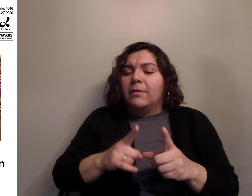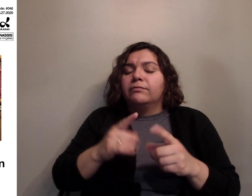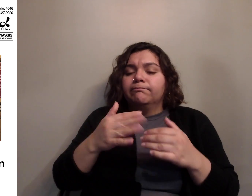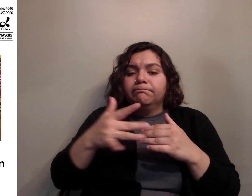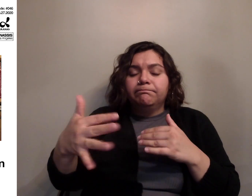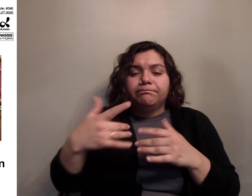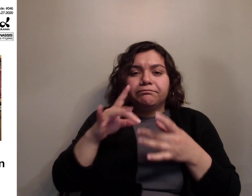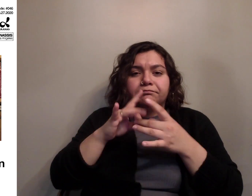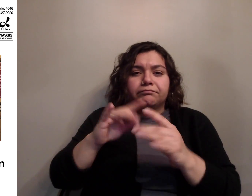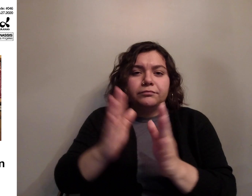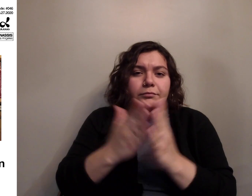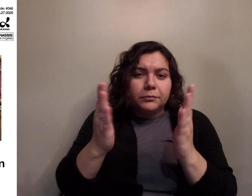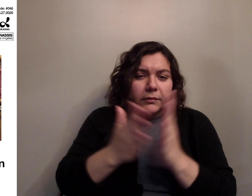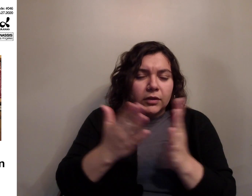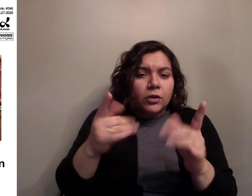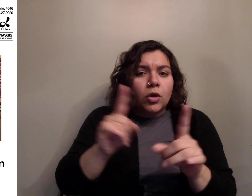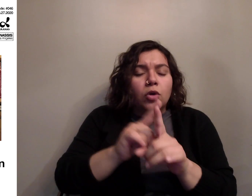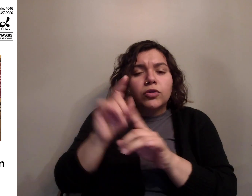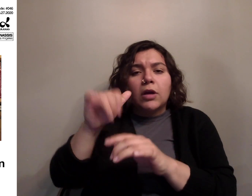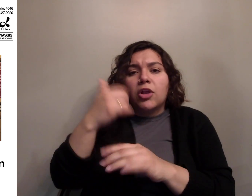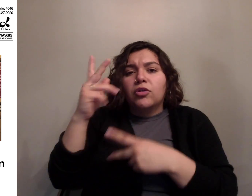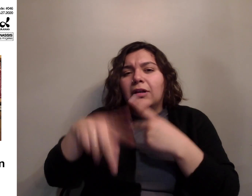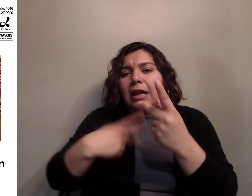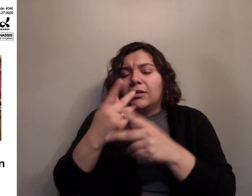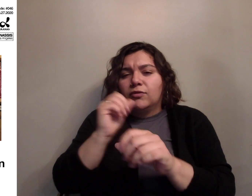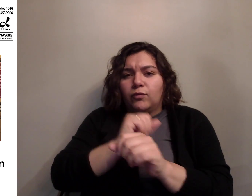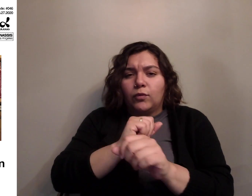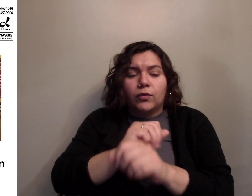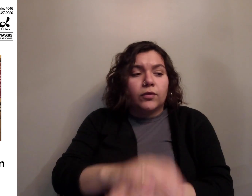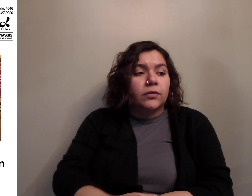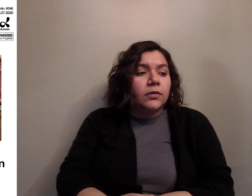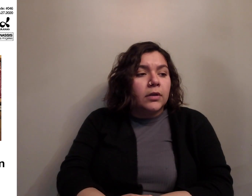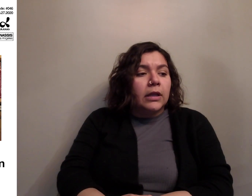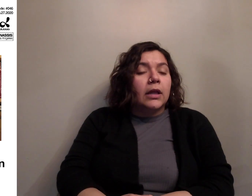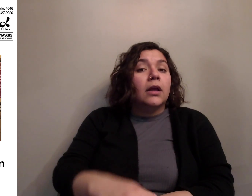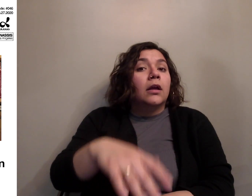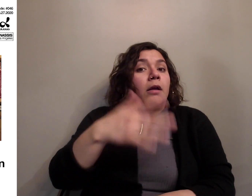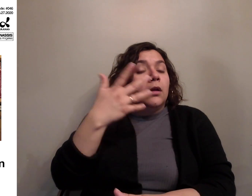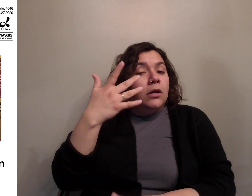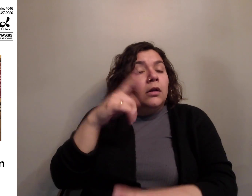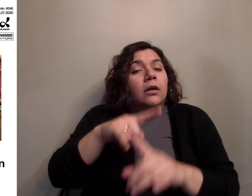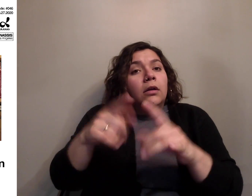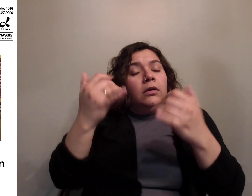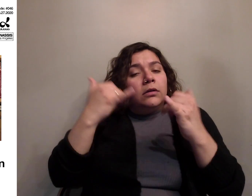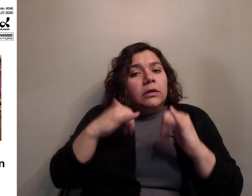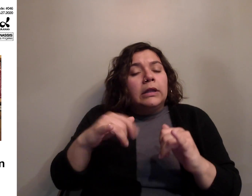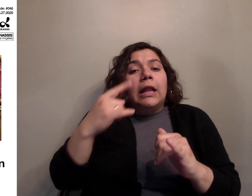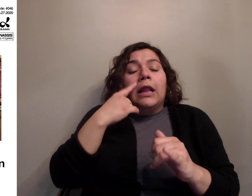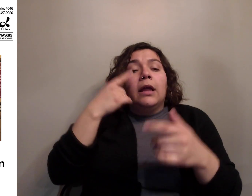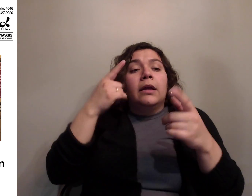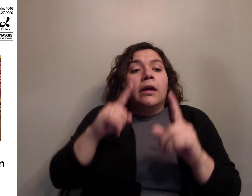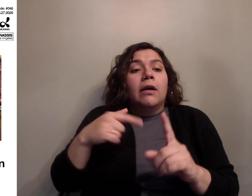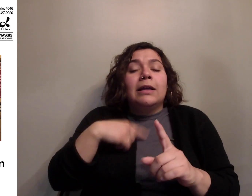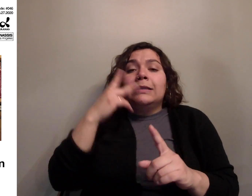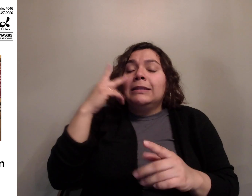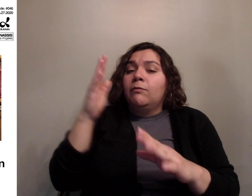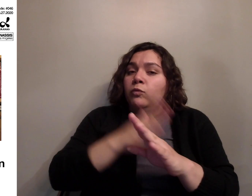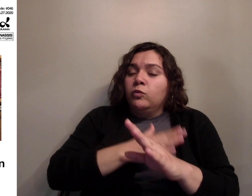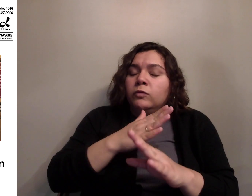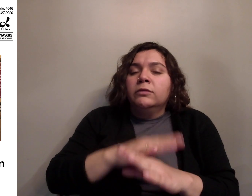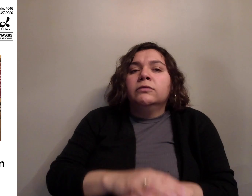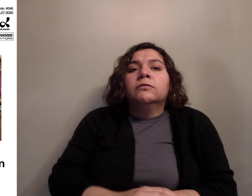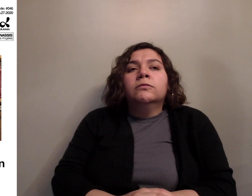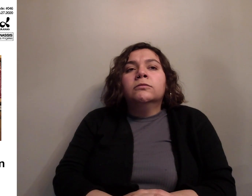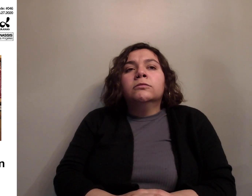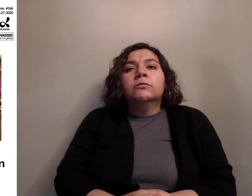else that I've done in terms of the books and other kinds of work. And yet, I think both because